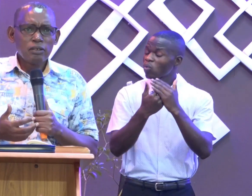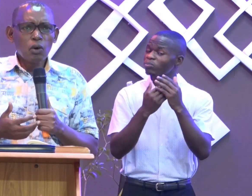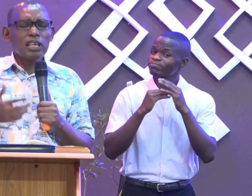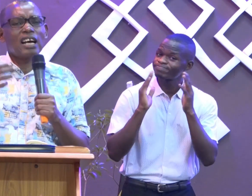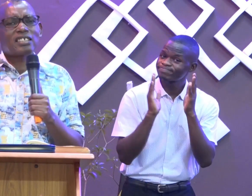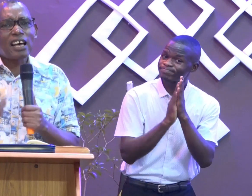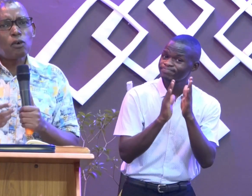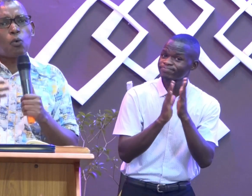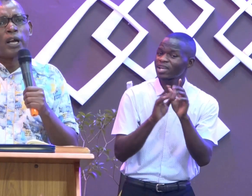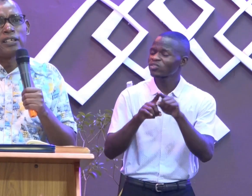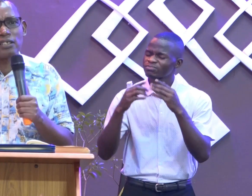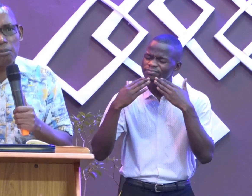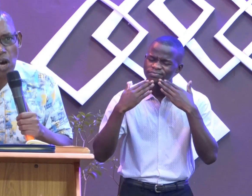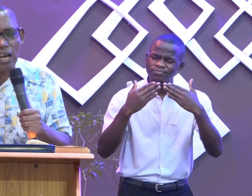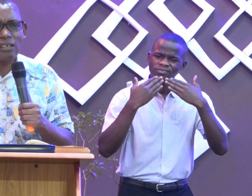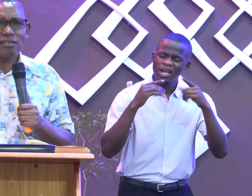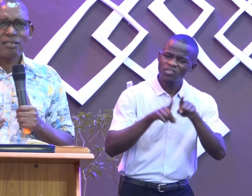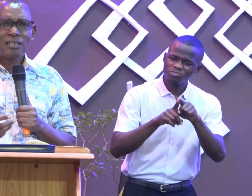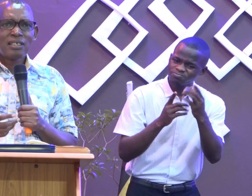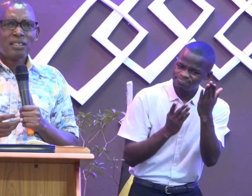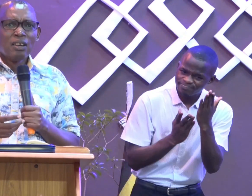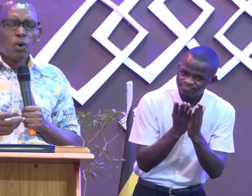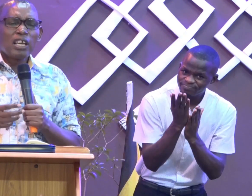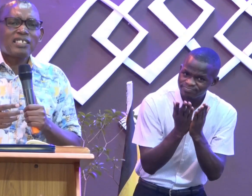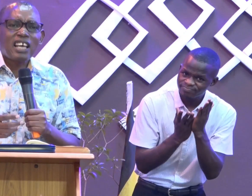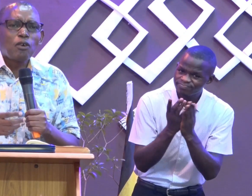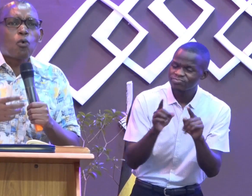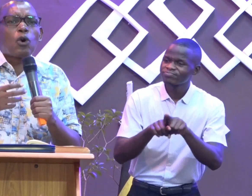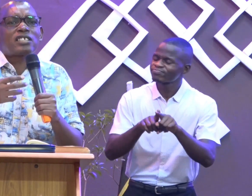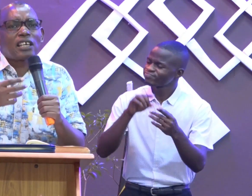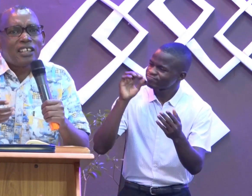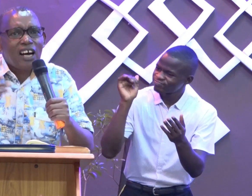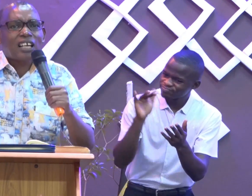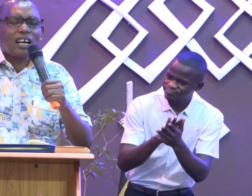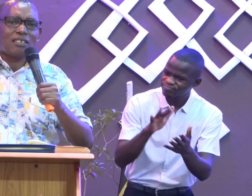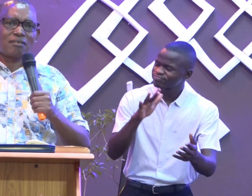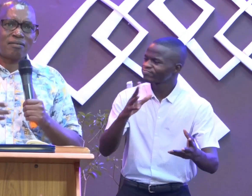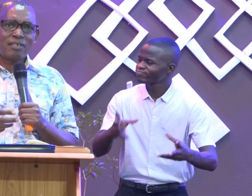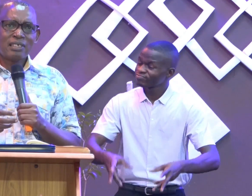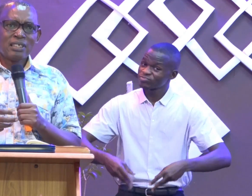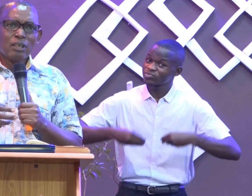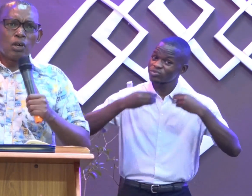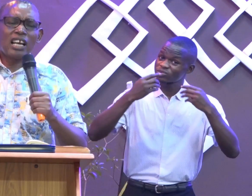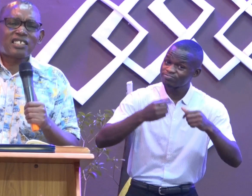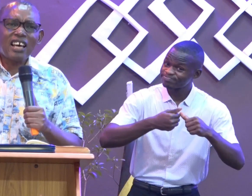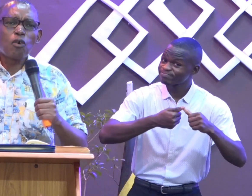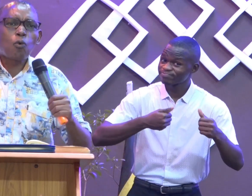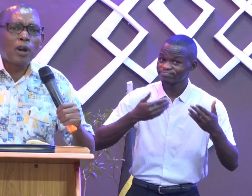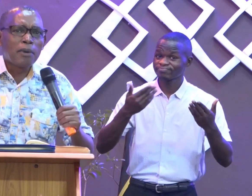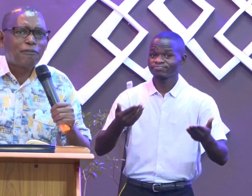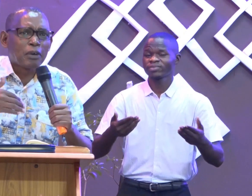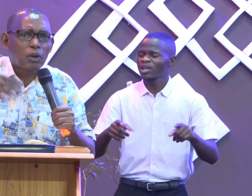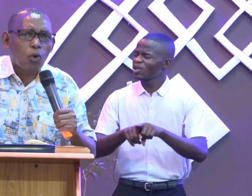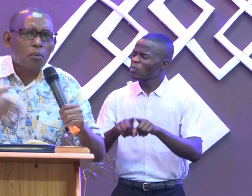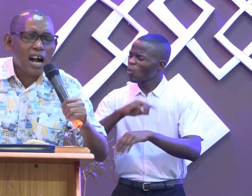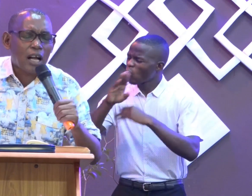worthy to be appreciated. He is worthy to be glorified. He is worthy to be